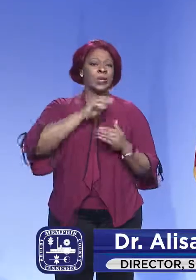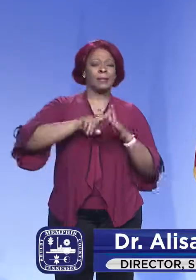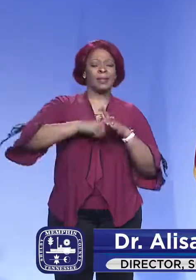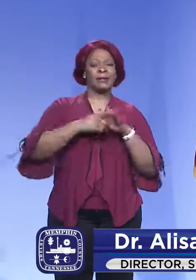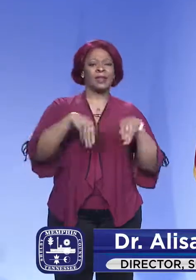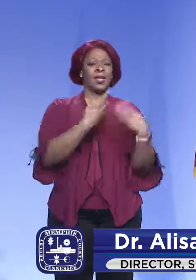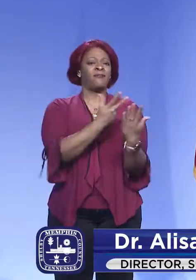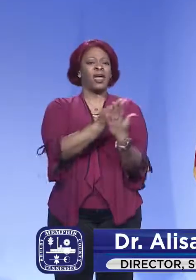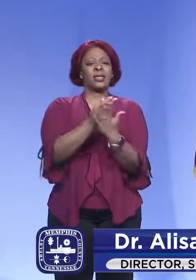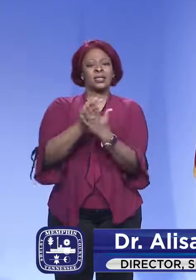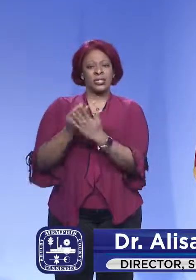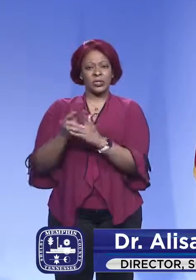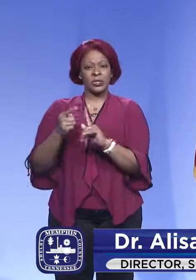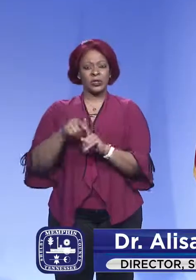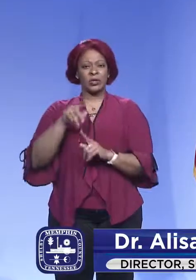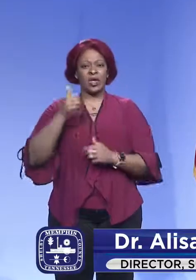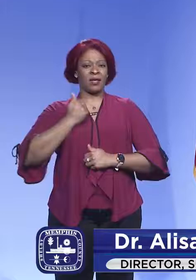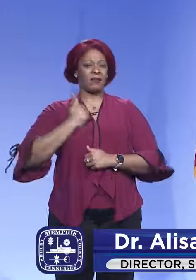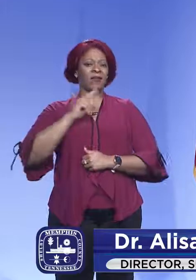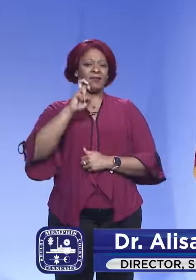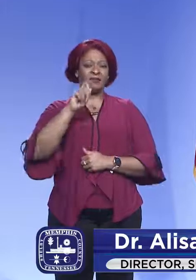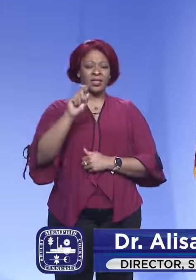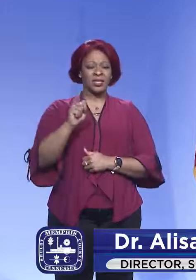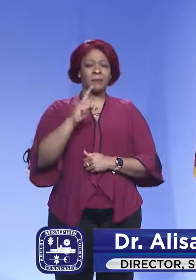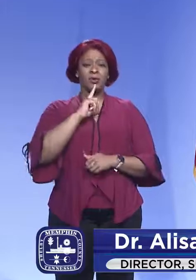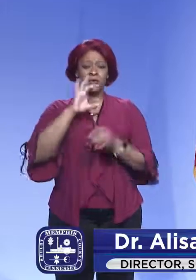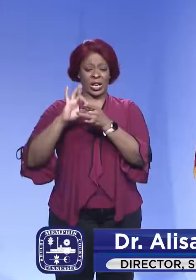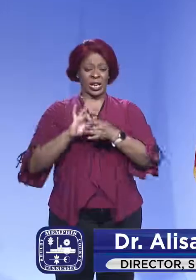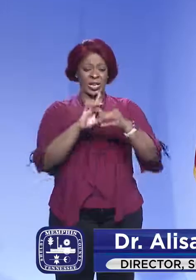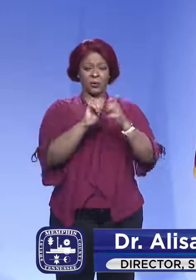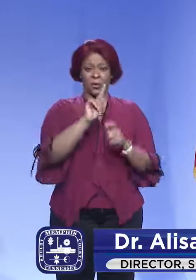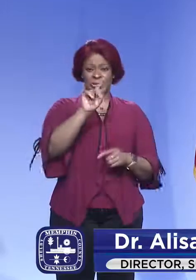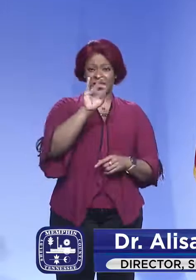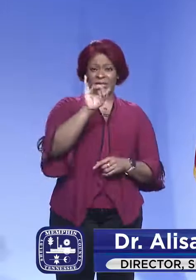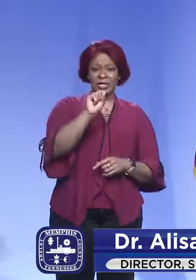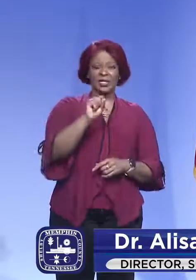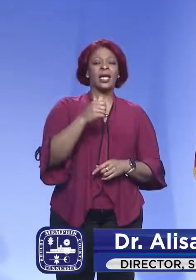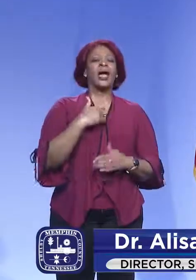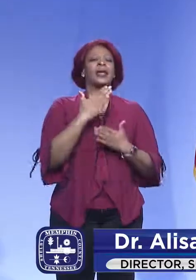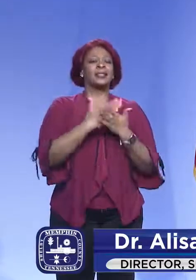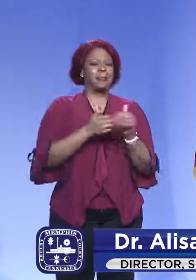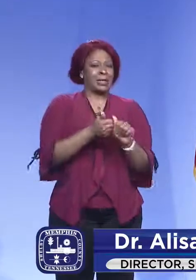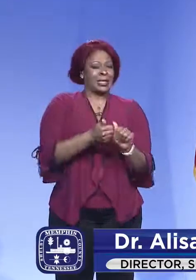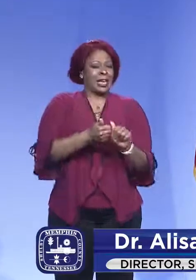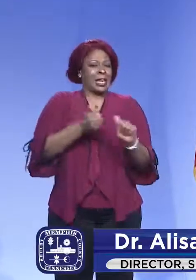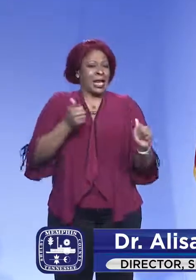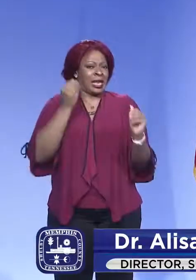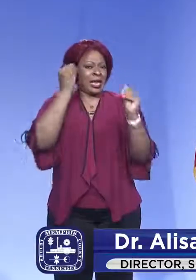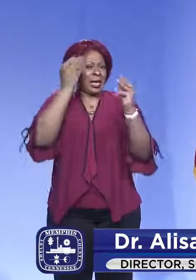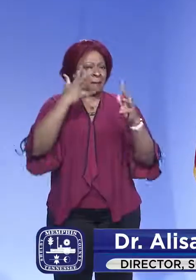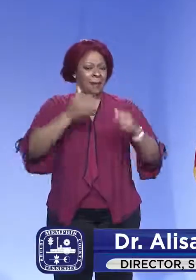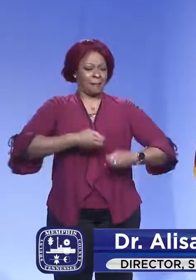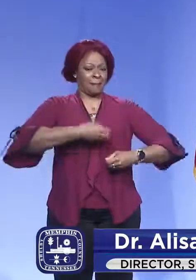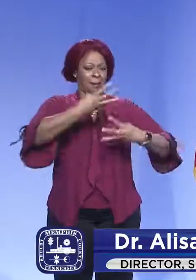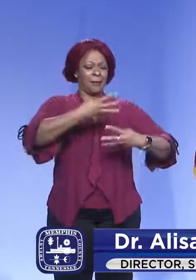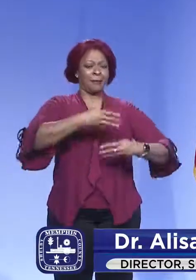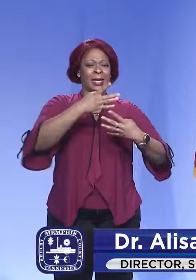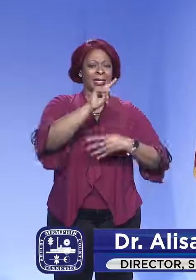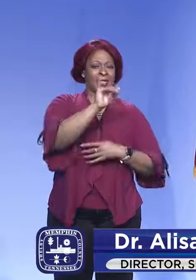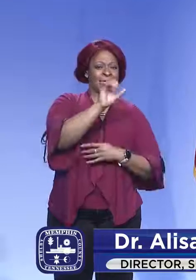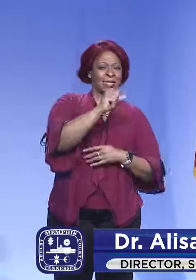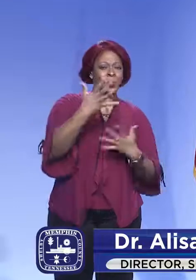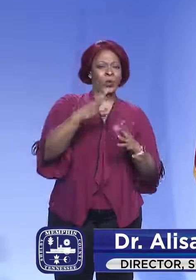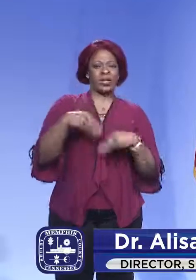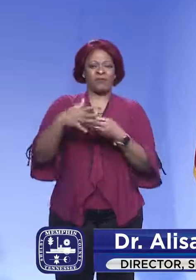giving vaccine, and I'm not sure that they're actually linked to tennis. So there will be some delays between what is in tennis and what's been